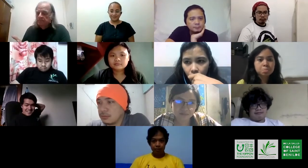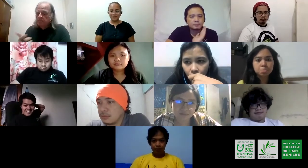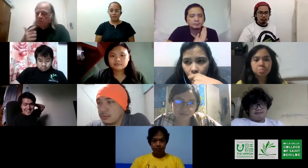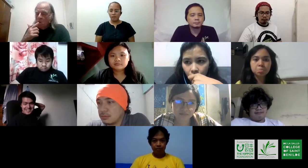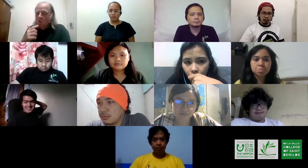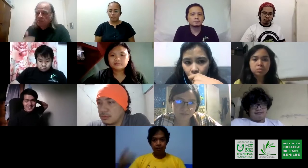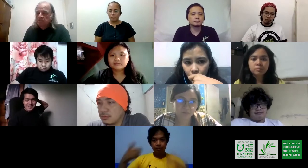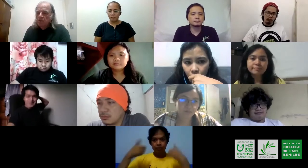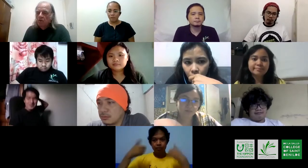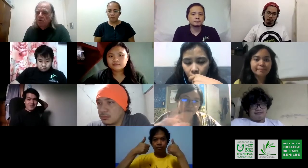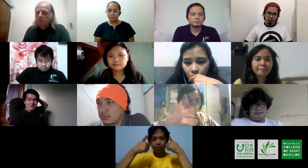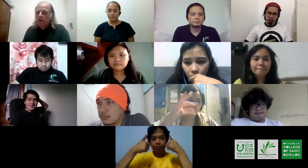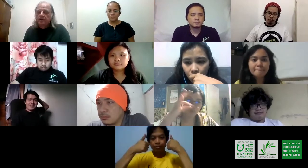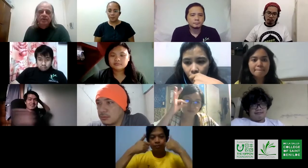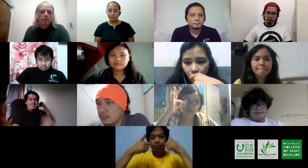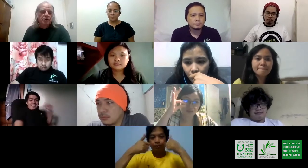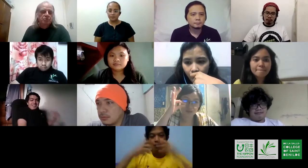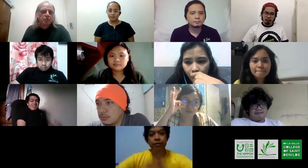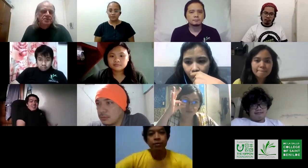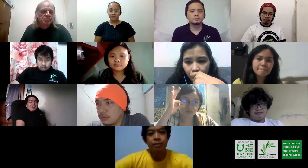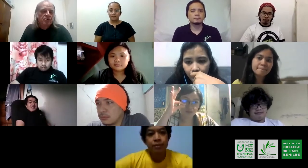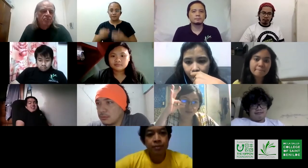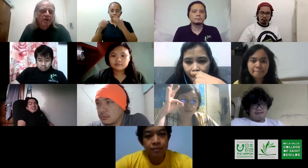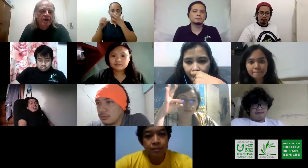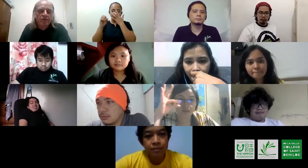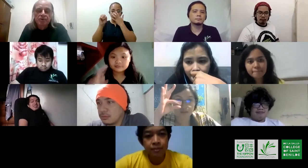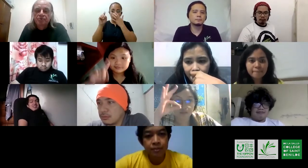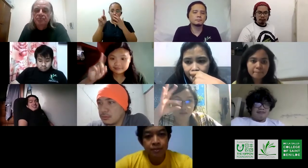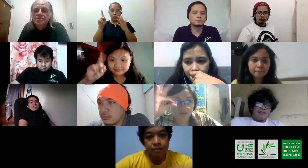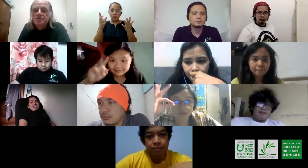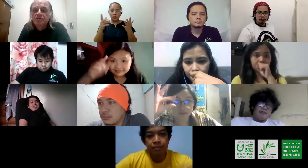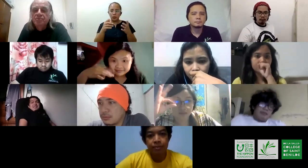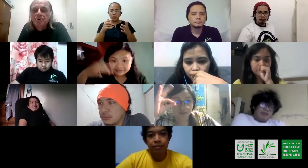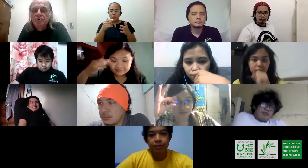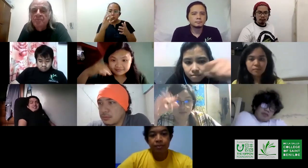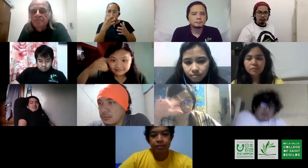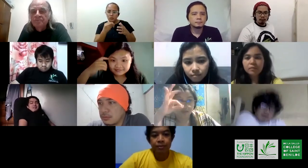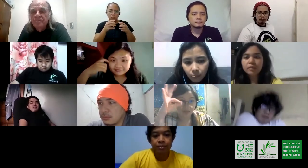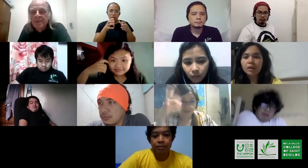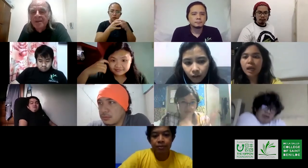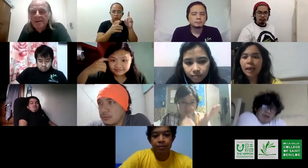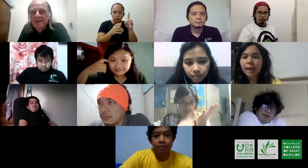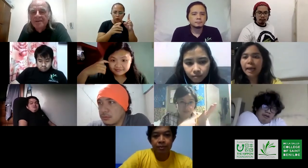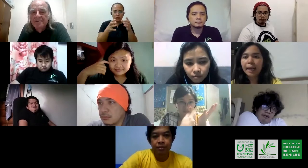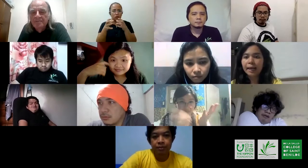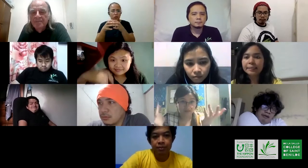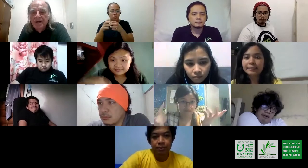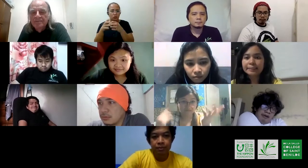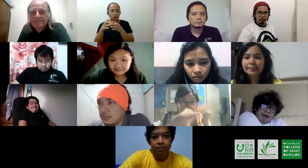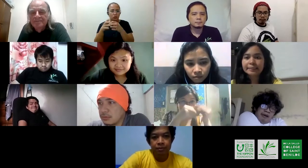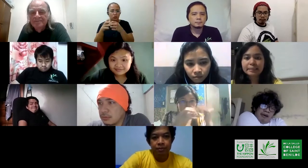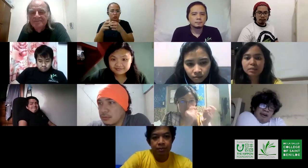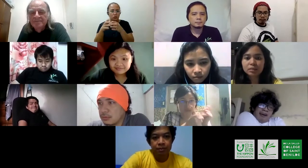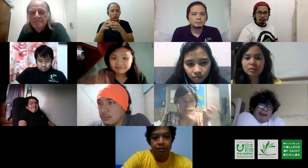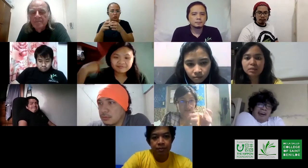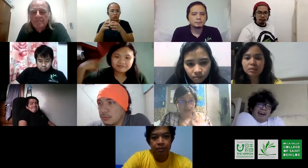Okay. So I don't know which group is group 1 and which group is group 2,